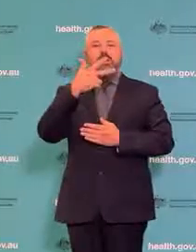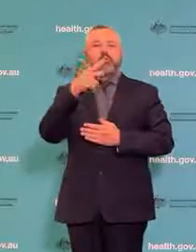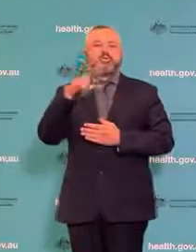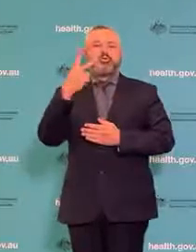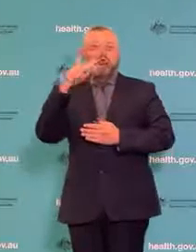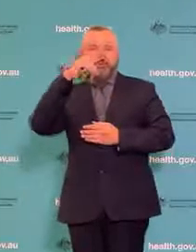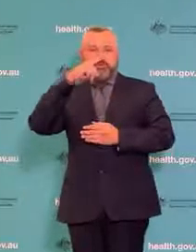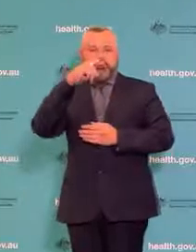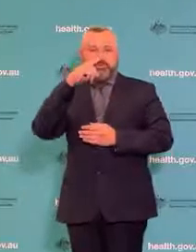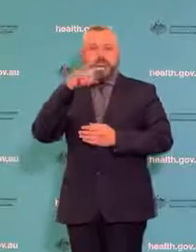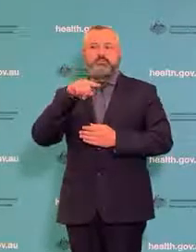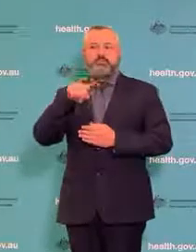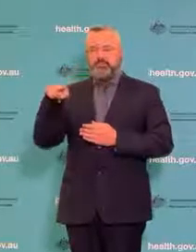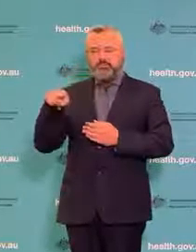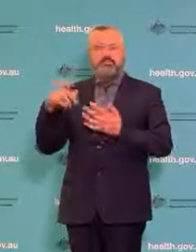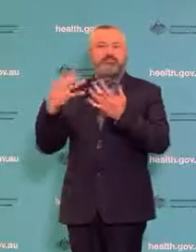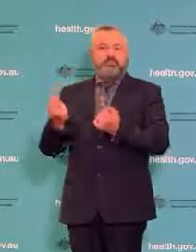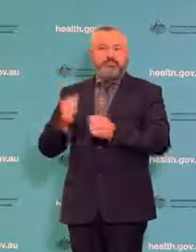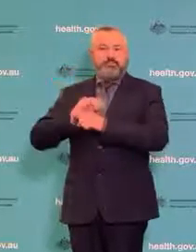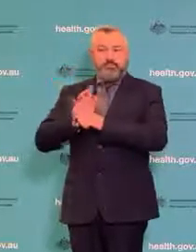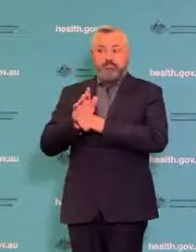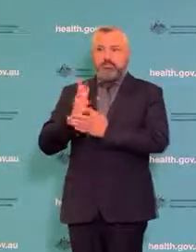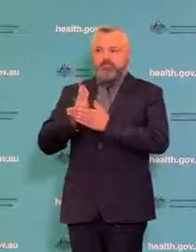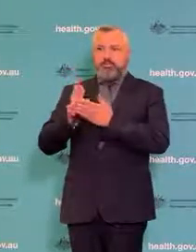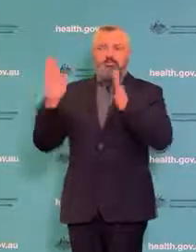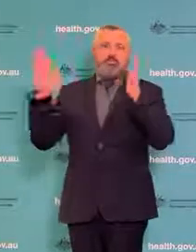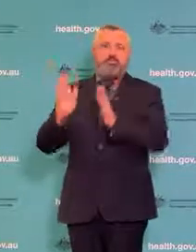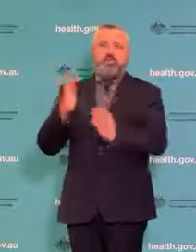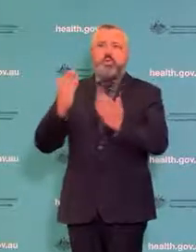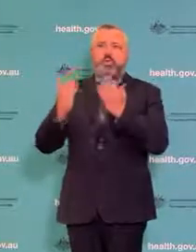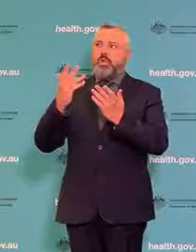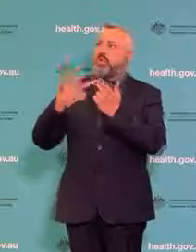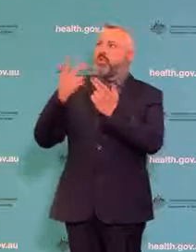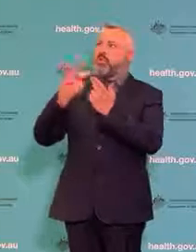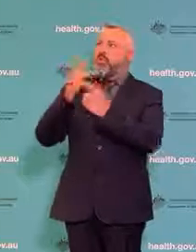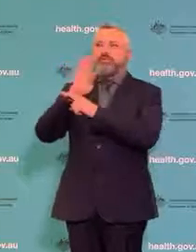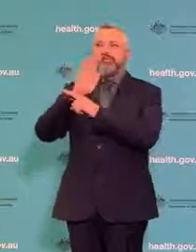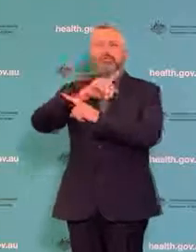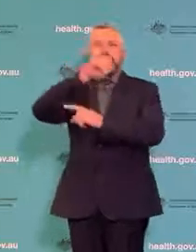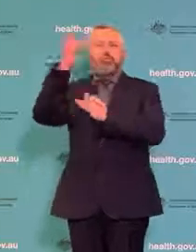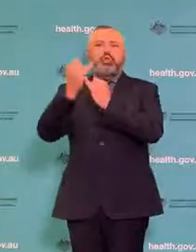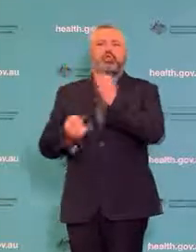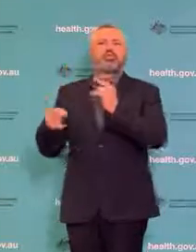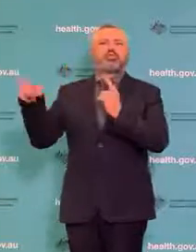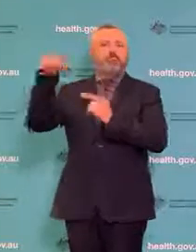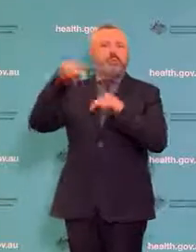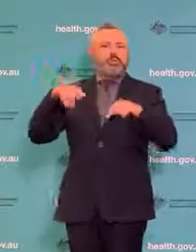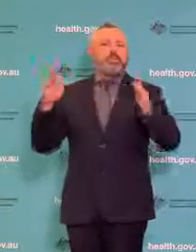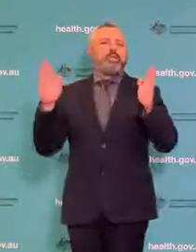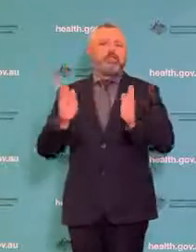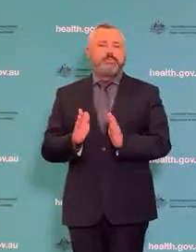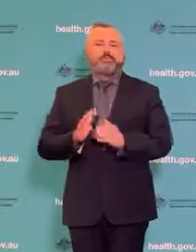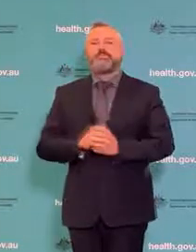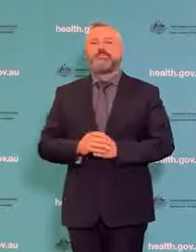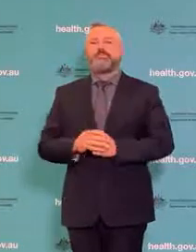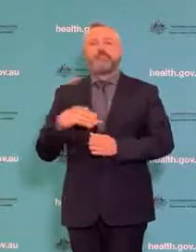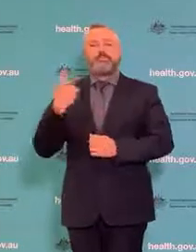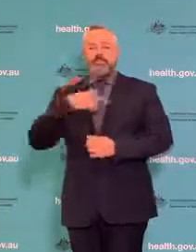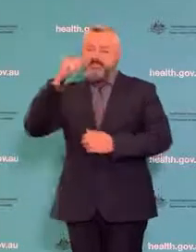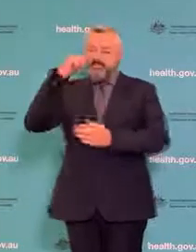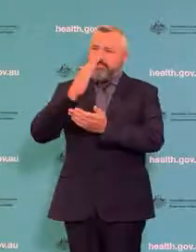less than many of our countries across the world. And of course, we know an important part of our response